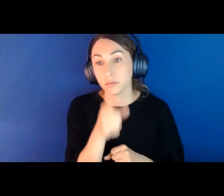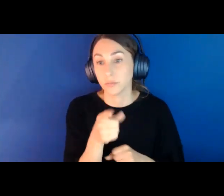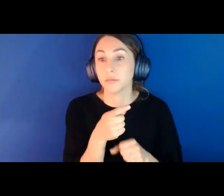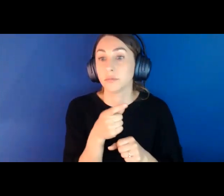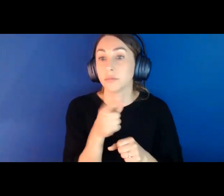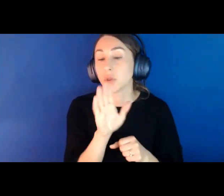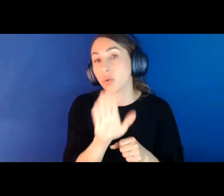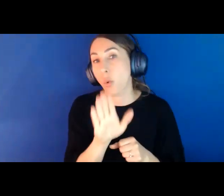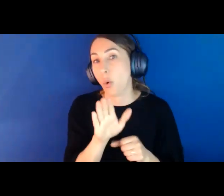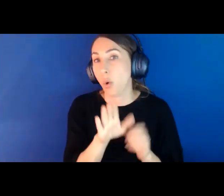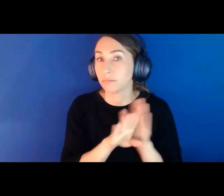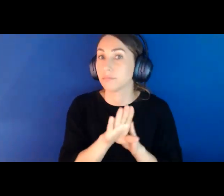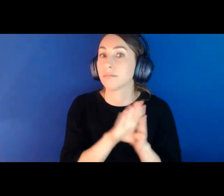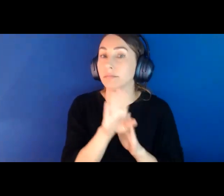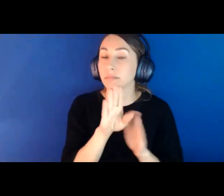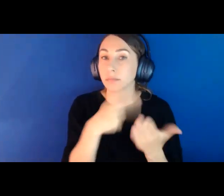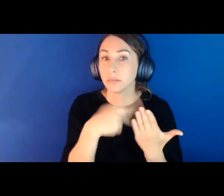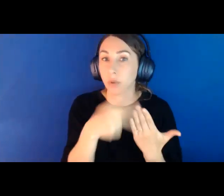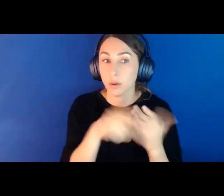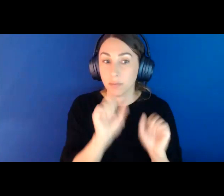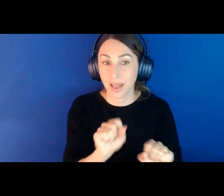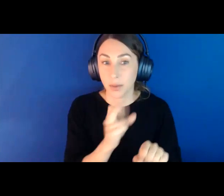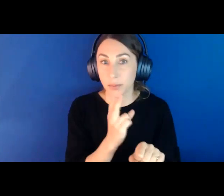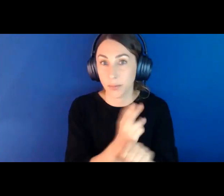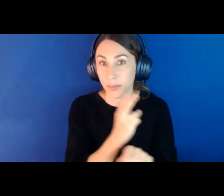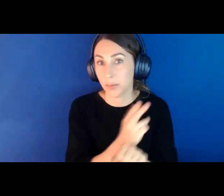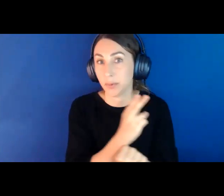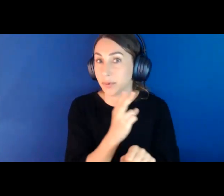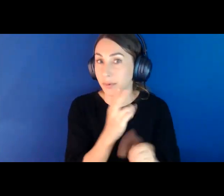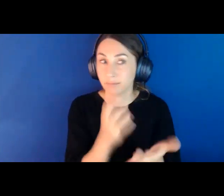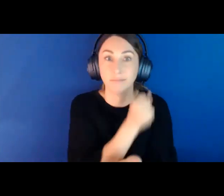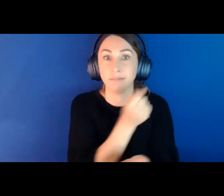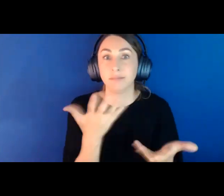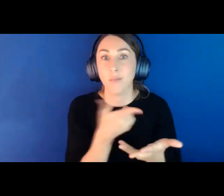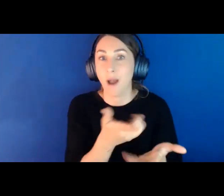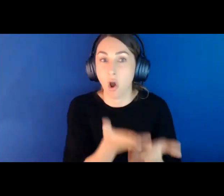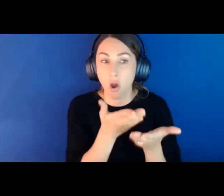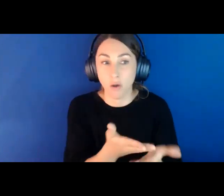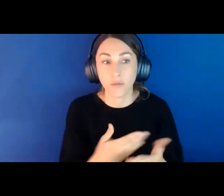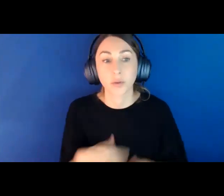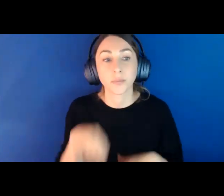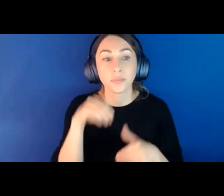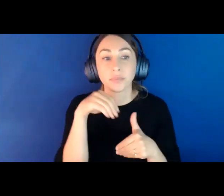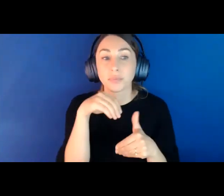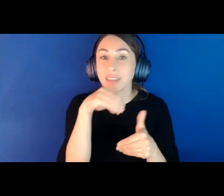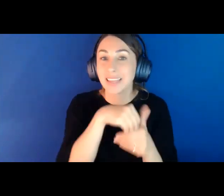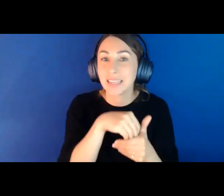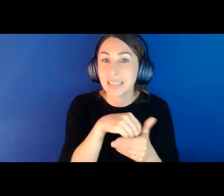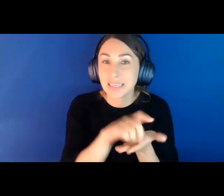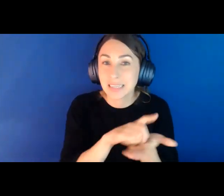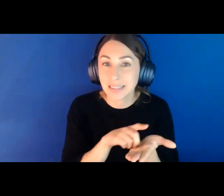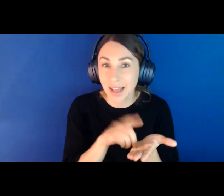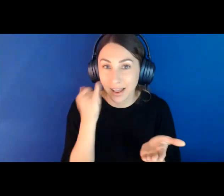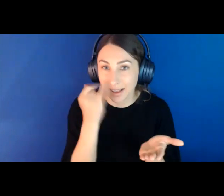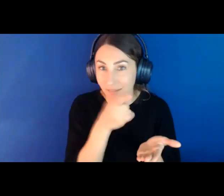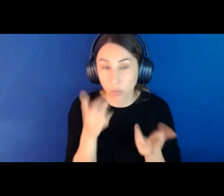program can be used to its maximum capacity. So InDesign, for anyone who is a